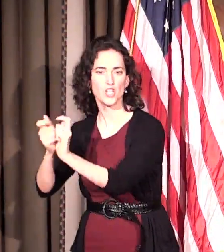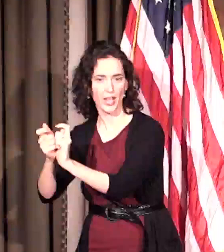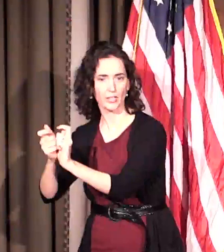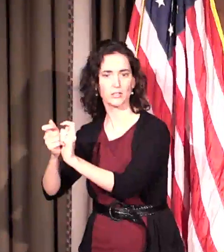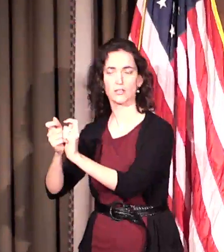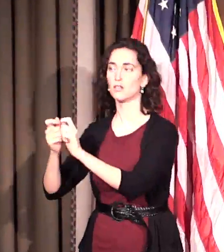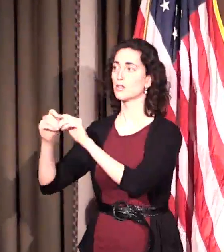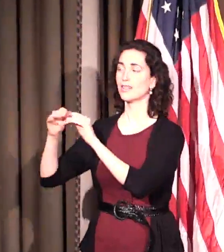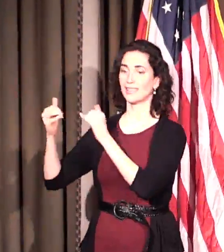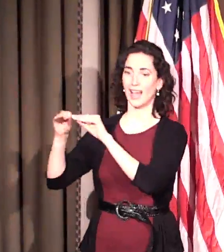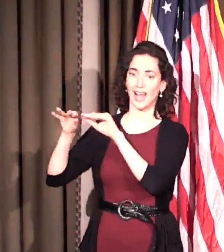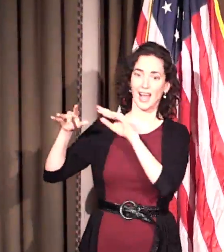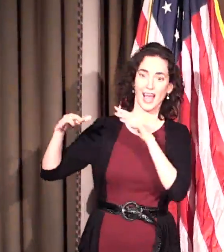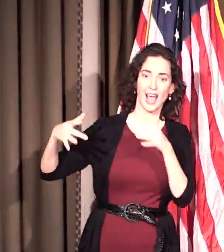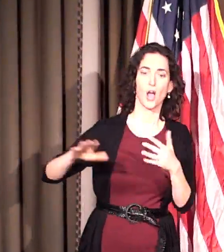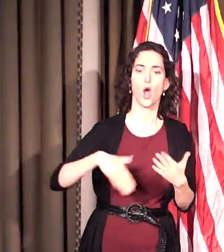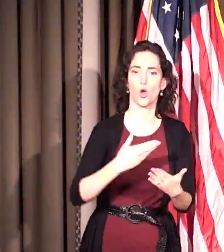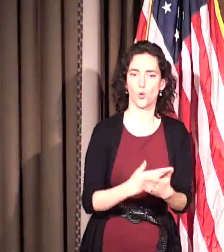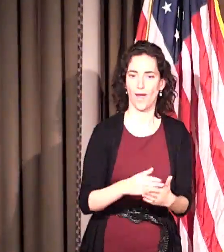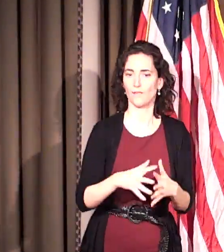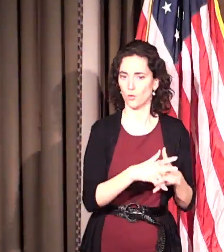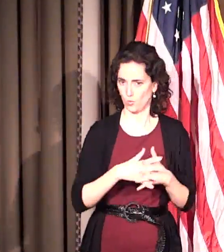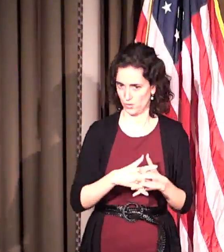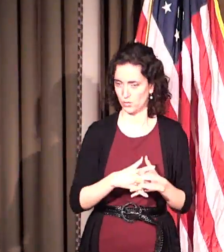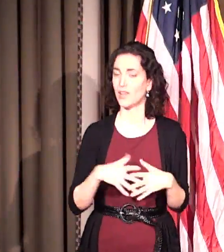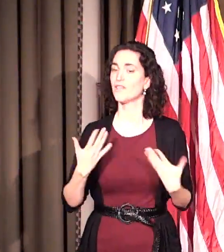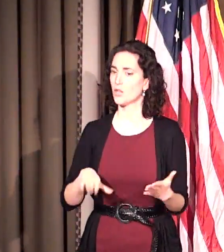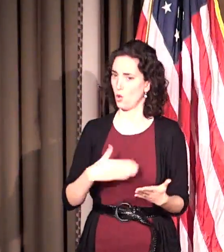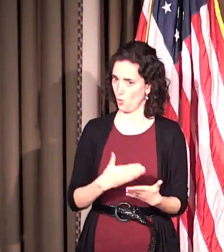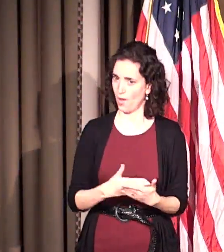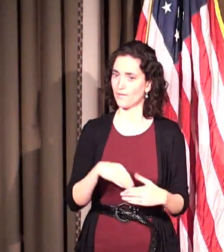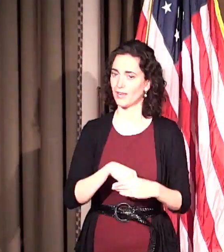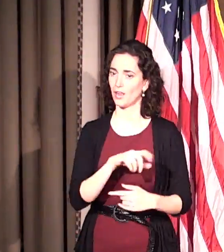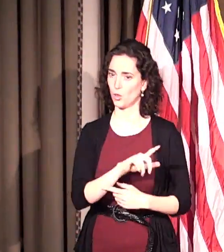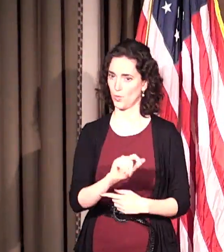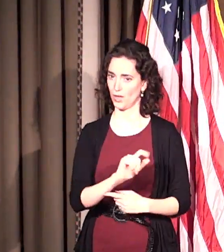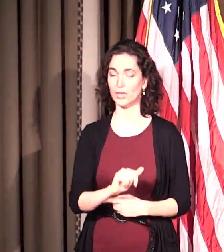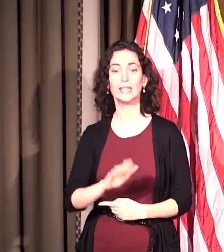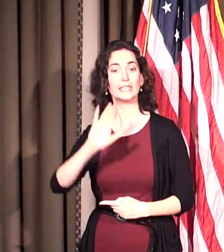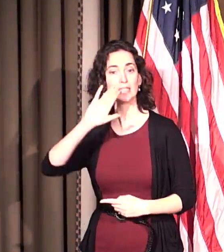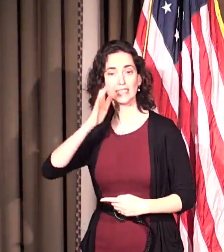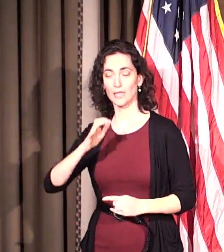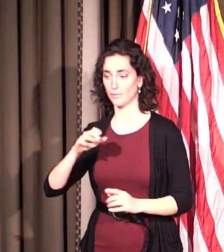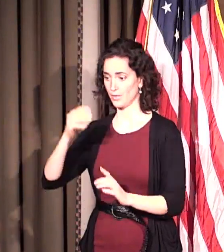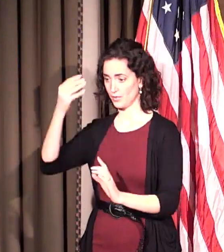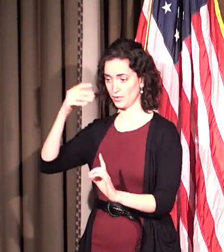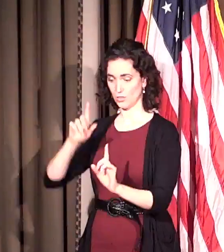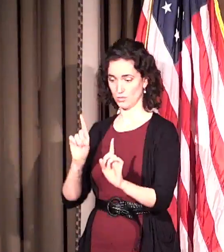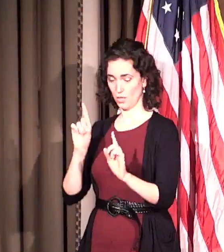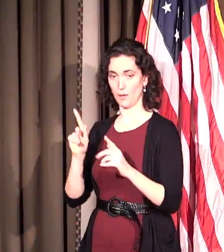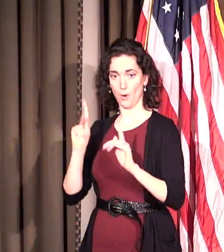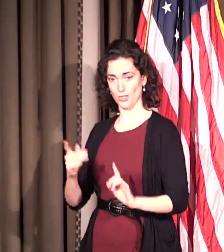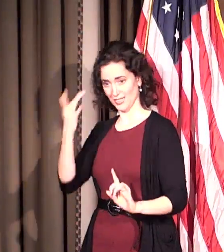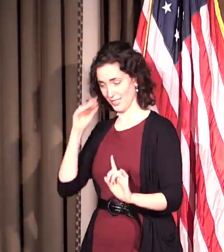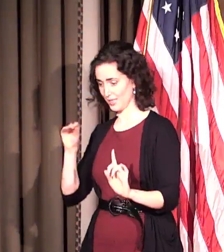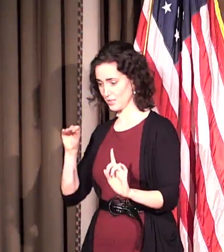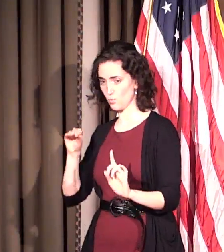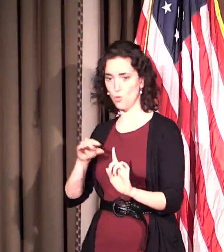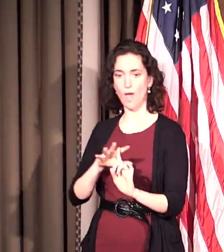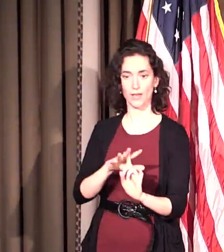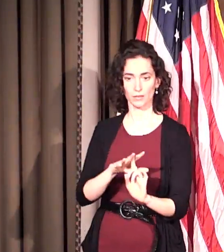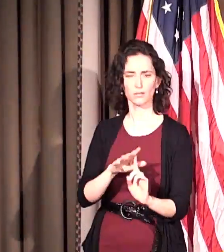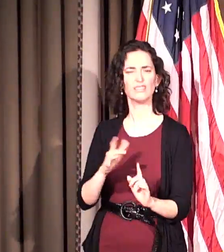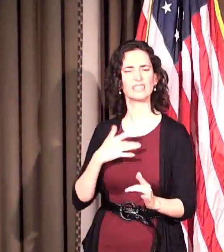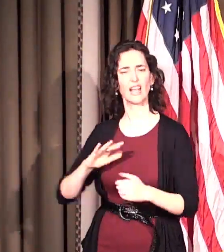it transmits more easily. It's, I've heard 50% more easily transmitted,